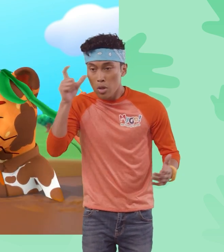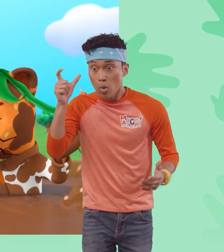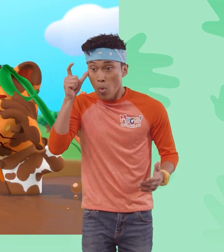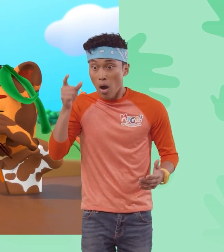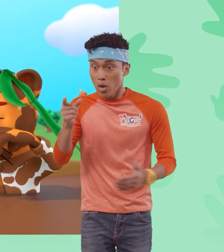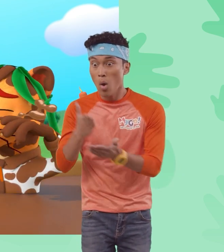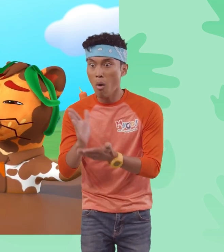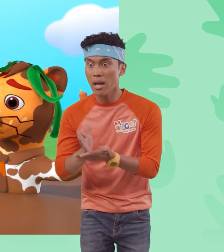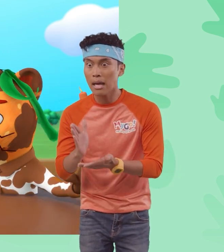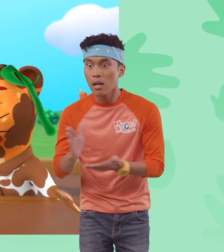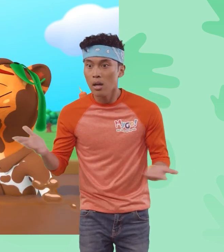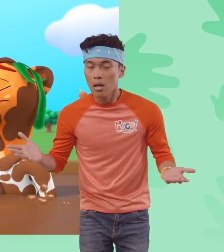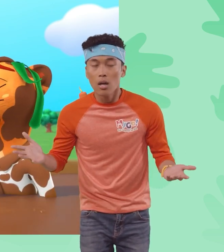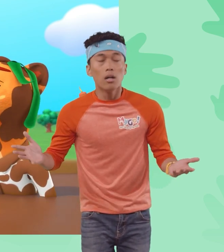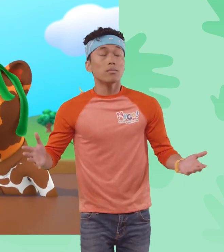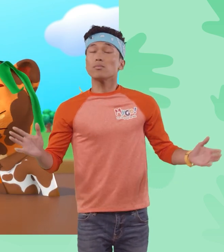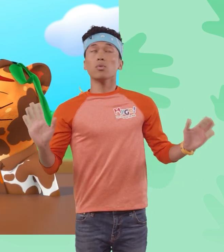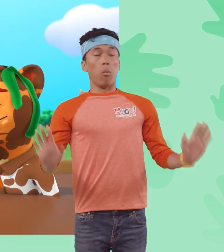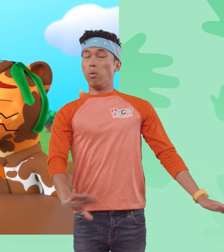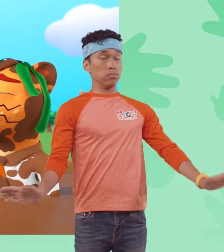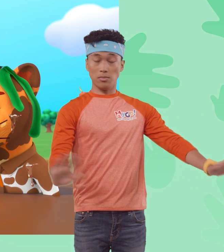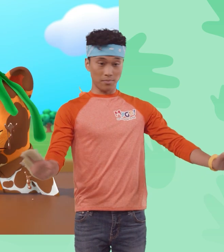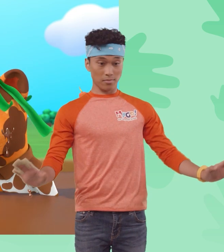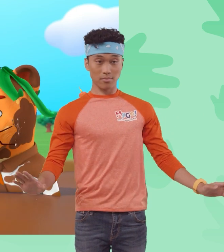Mr. Weasel, are you okay?